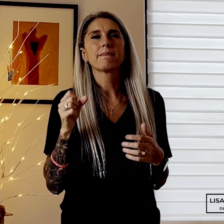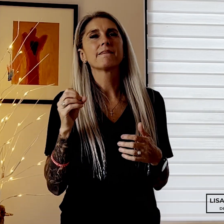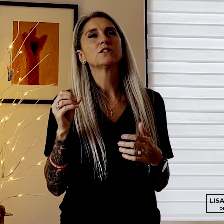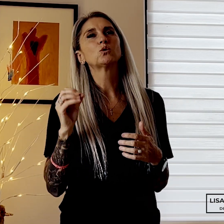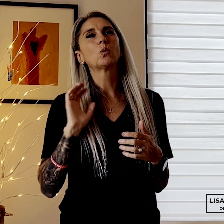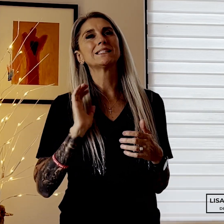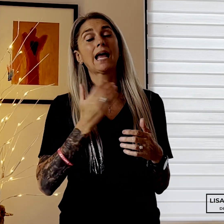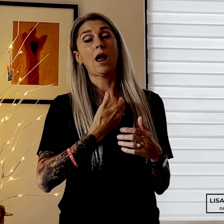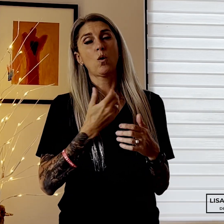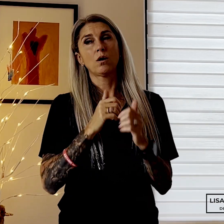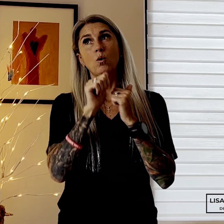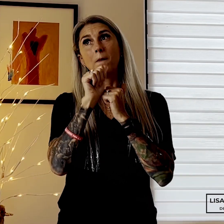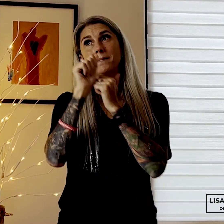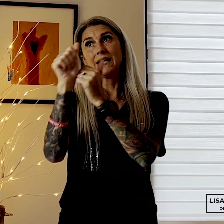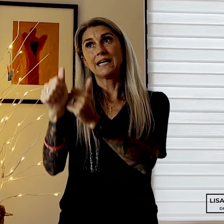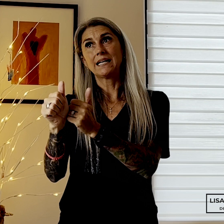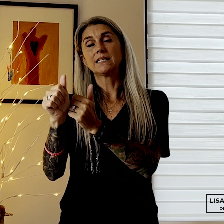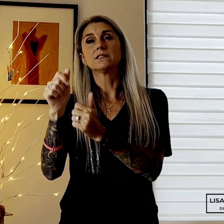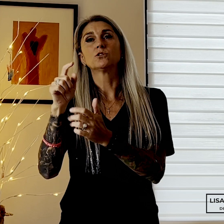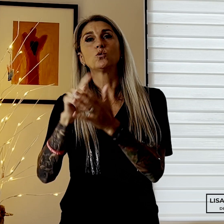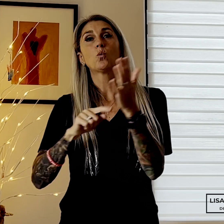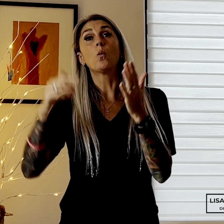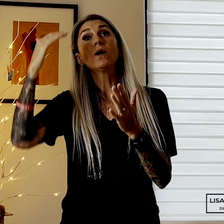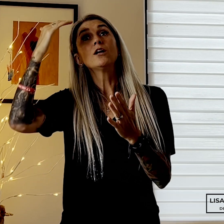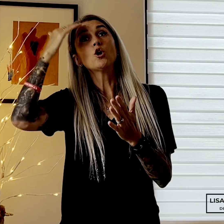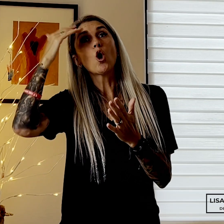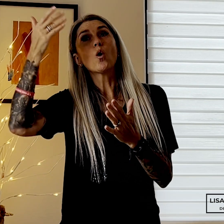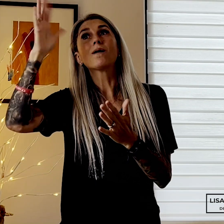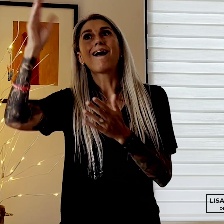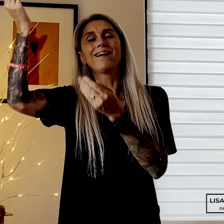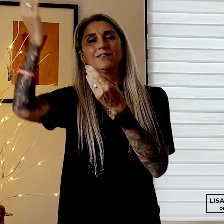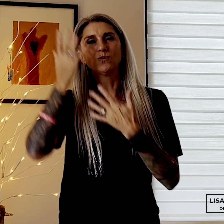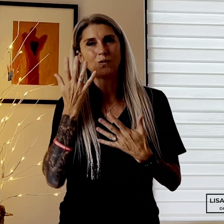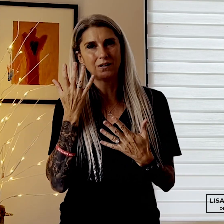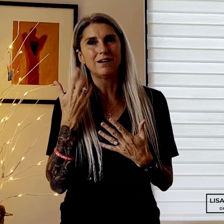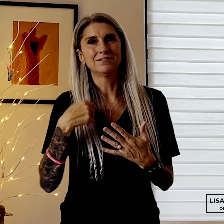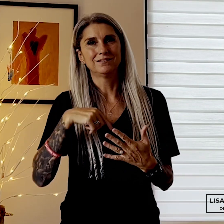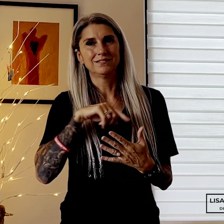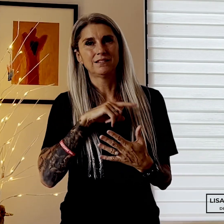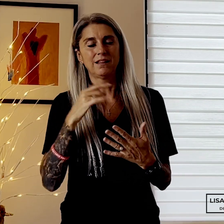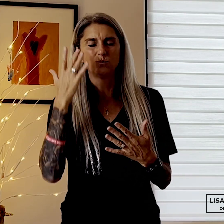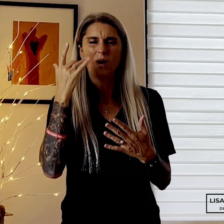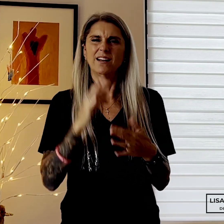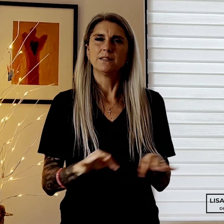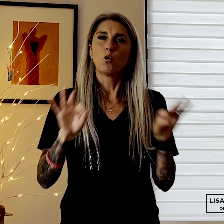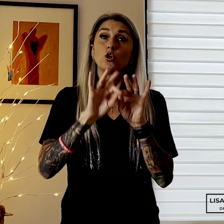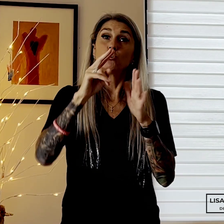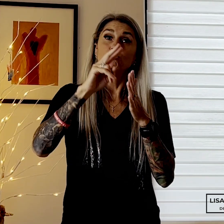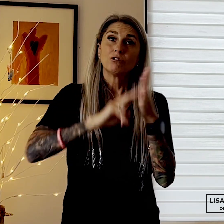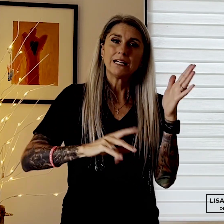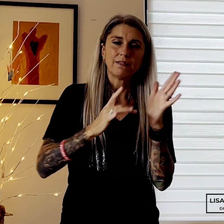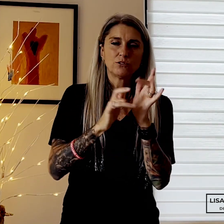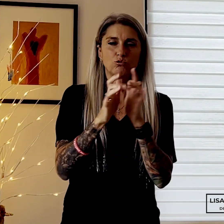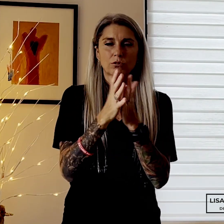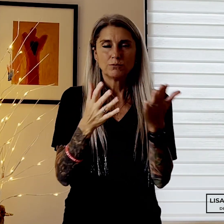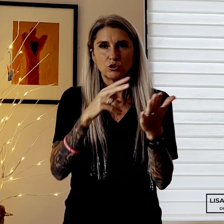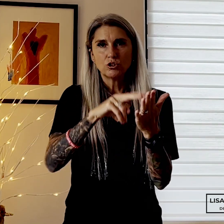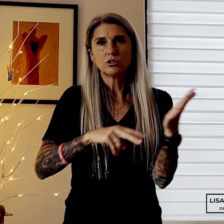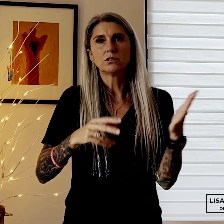it. So it's our obedience to what we know God has said to us. And that's why it's important for us to read the scriptures and